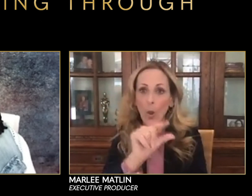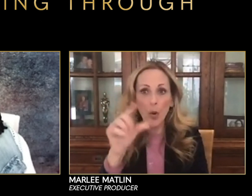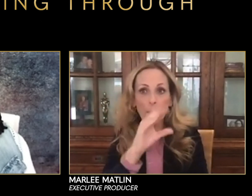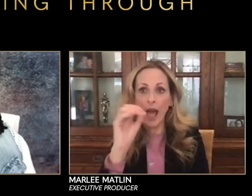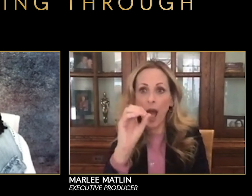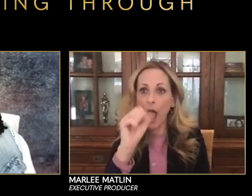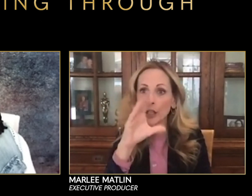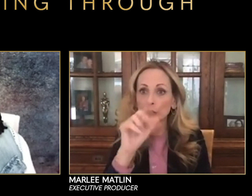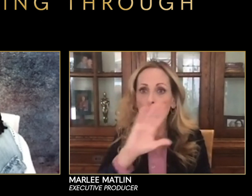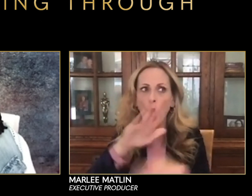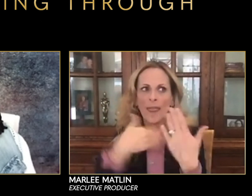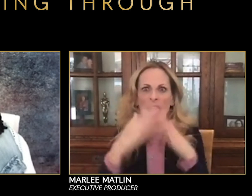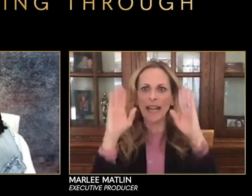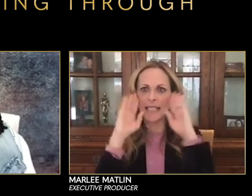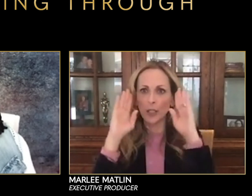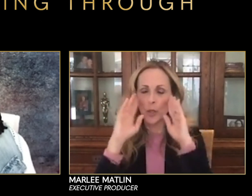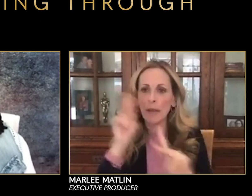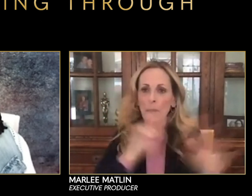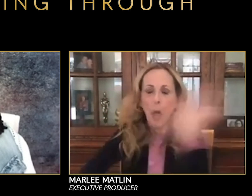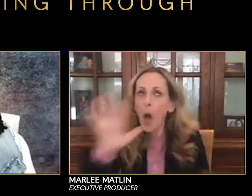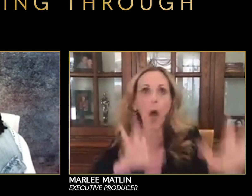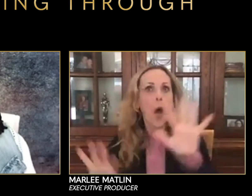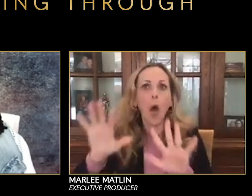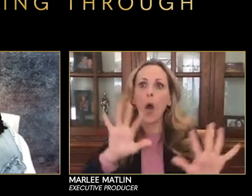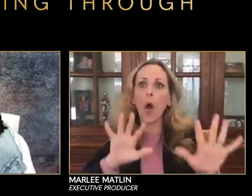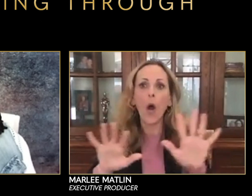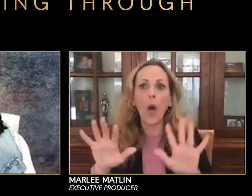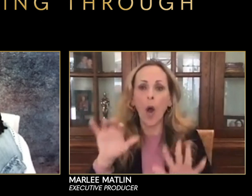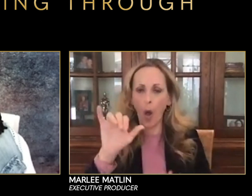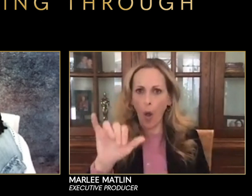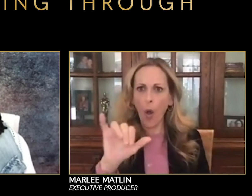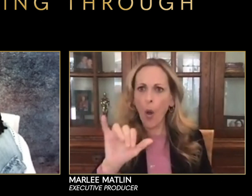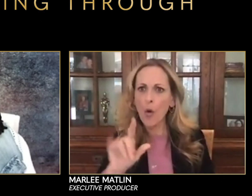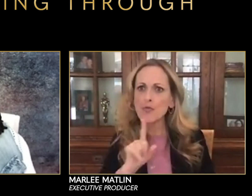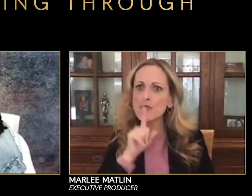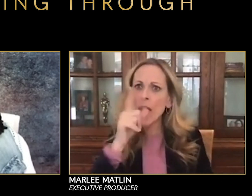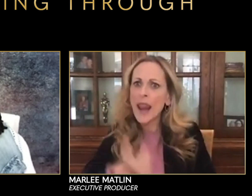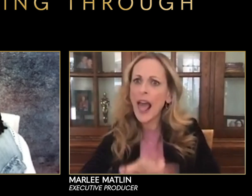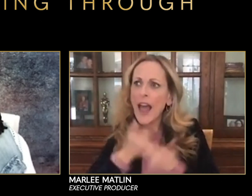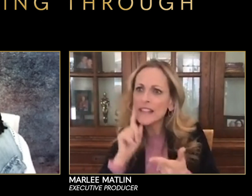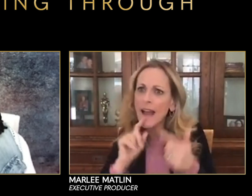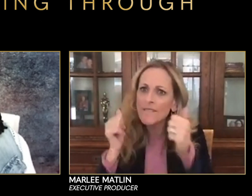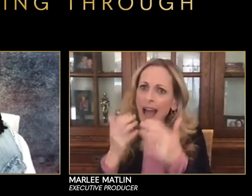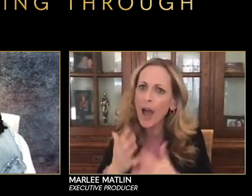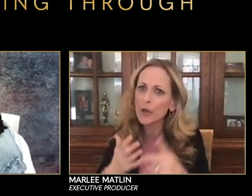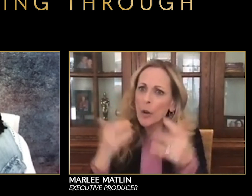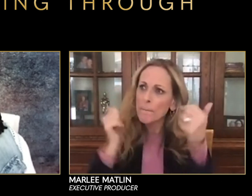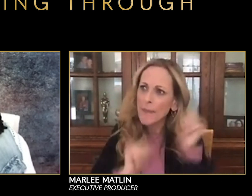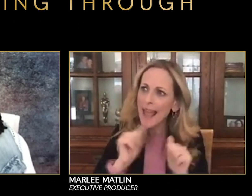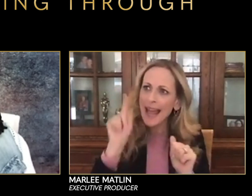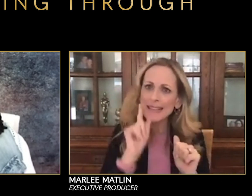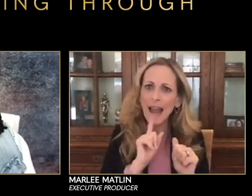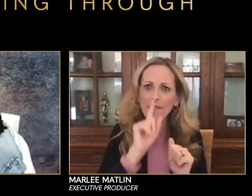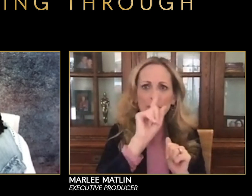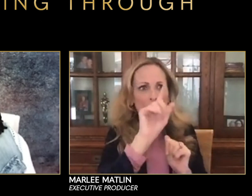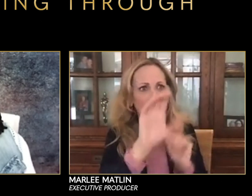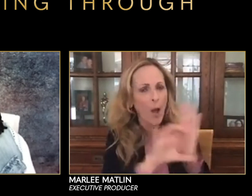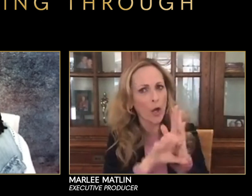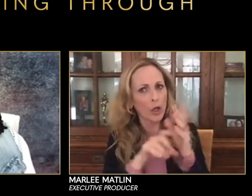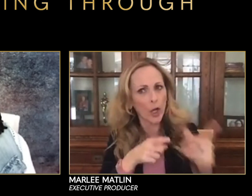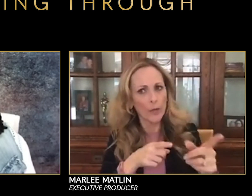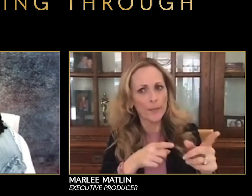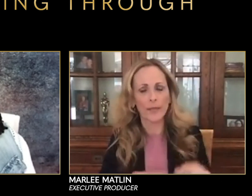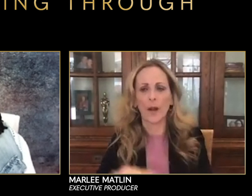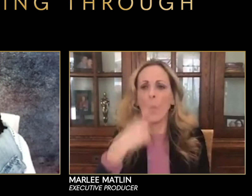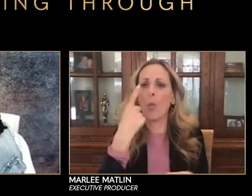get into the film, then going on to win a Golden Globe, and then an Oscar, and then getting all that attention, and then throwing people off because, oh, wait a minute, there's a deaf